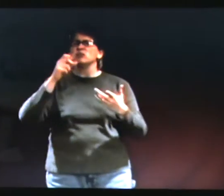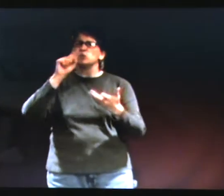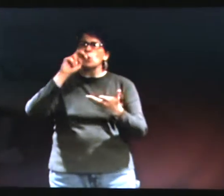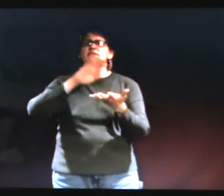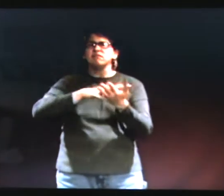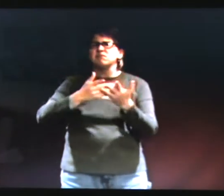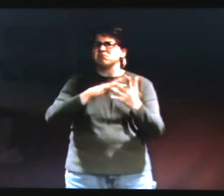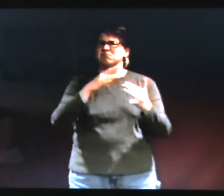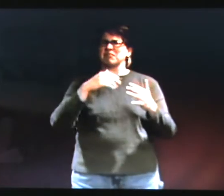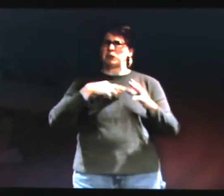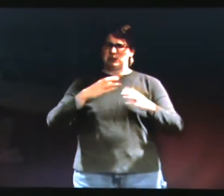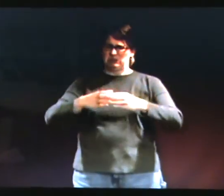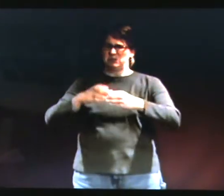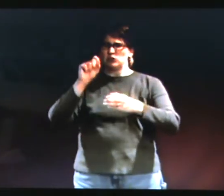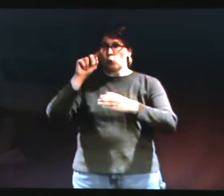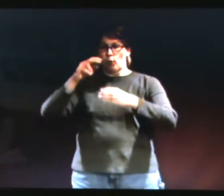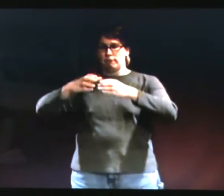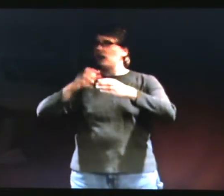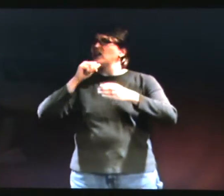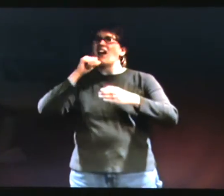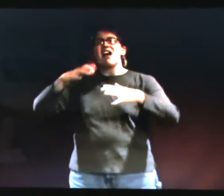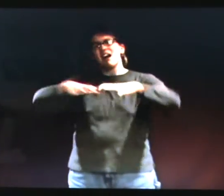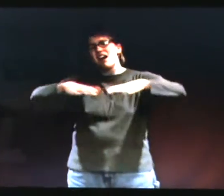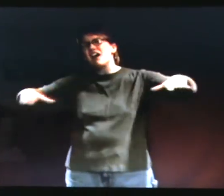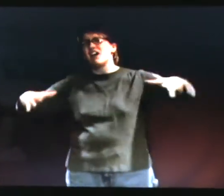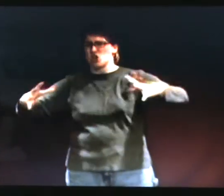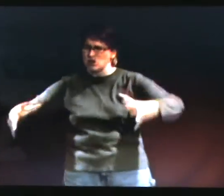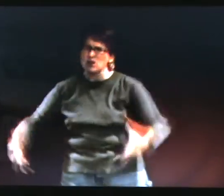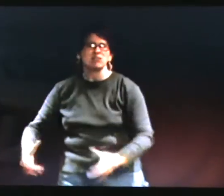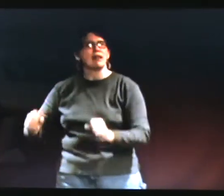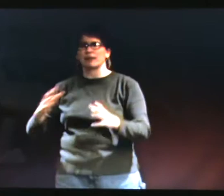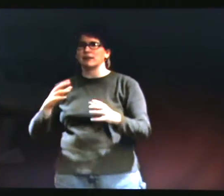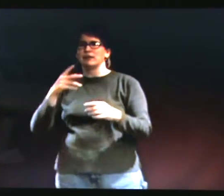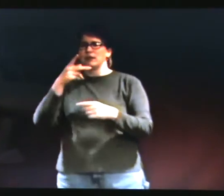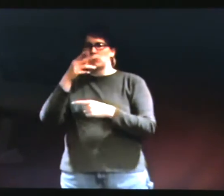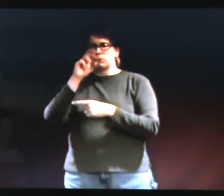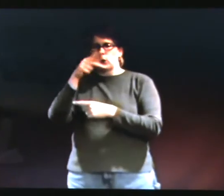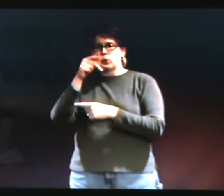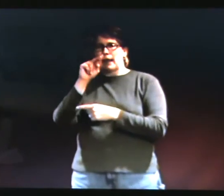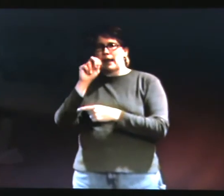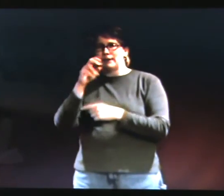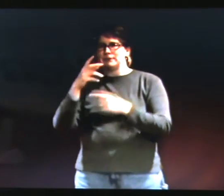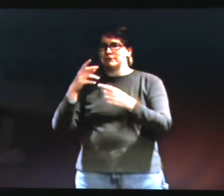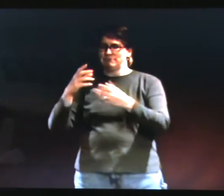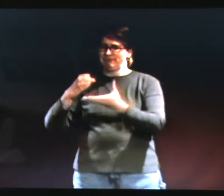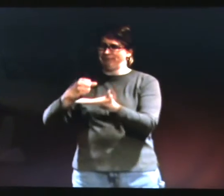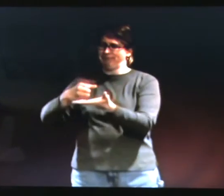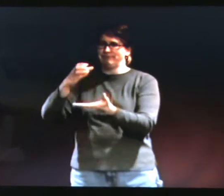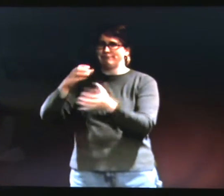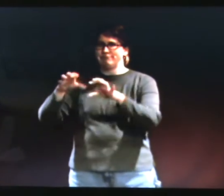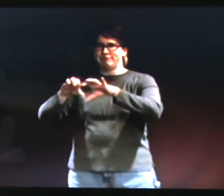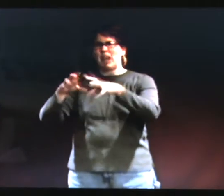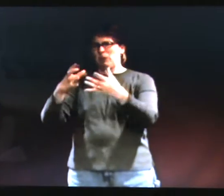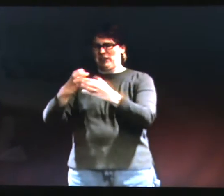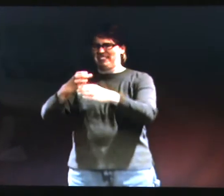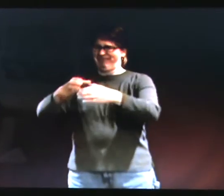sleeping bags and our clothes. We have cooking. We don't have a big camping stove. We have a portable